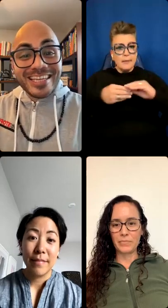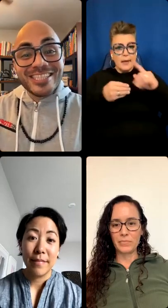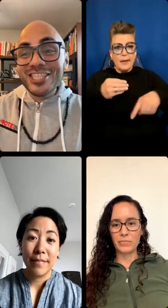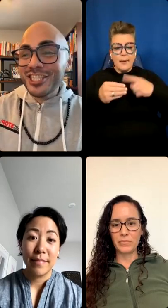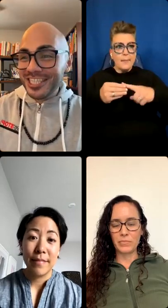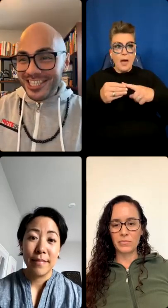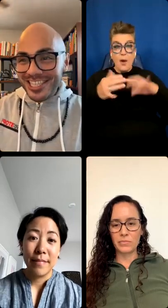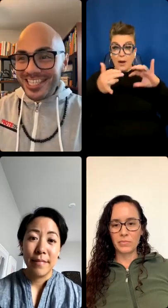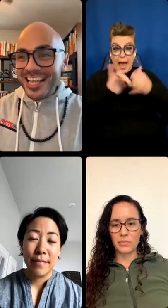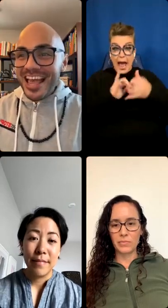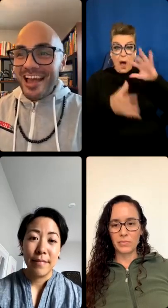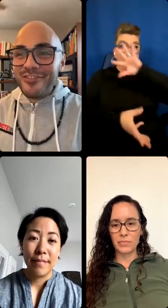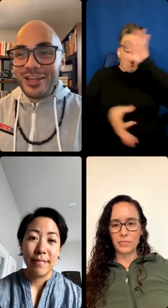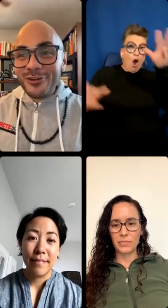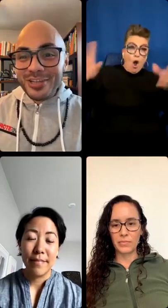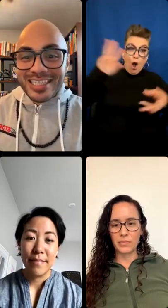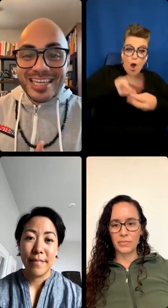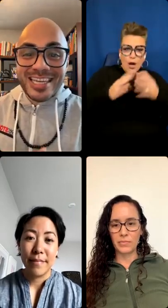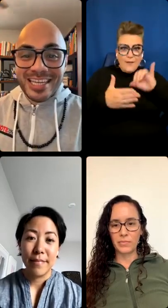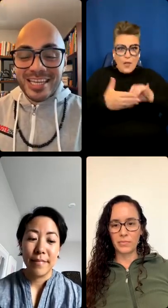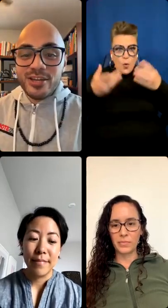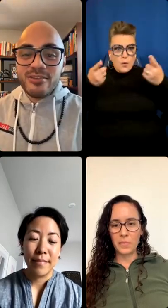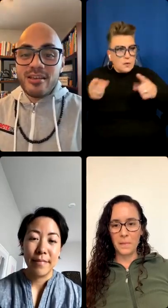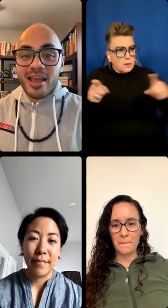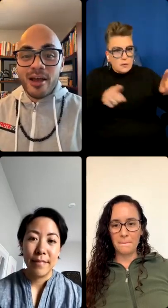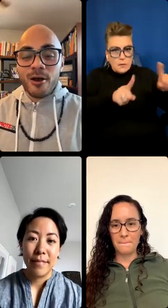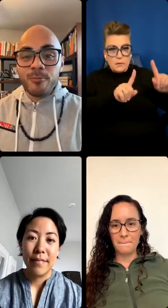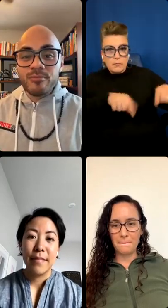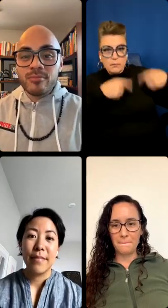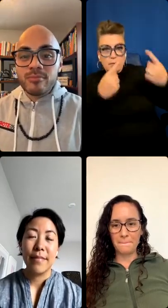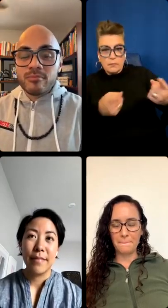these conditions have increased the need